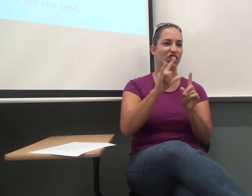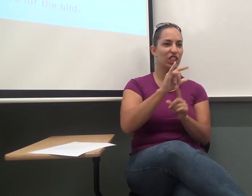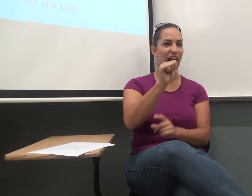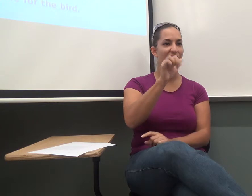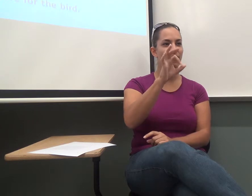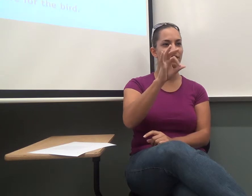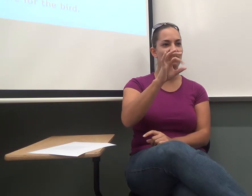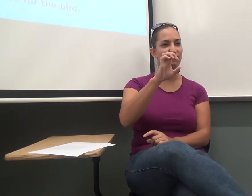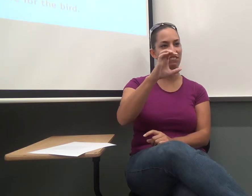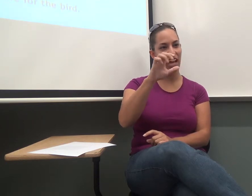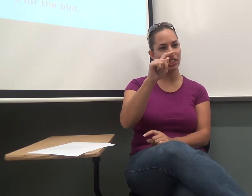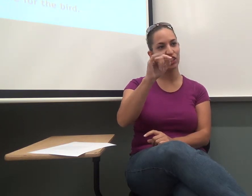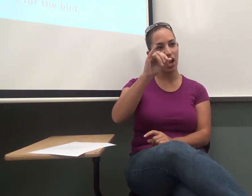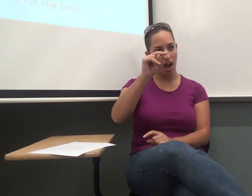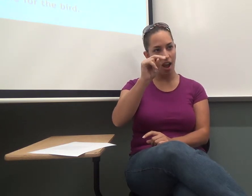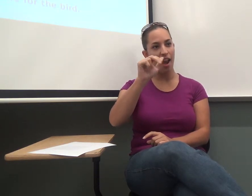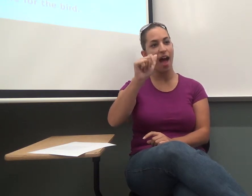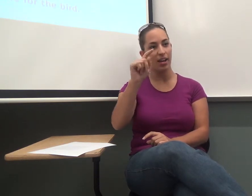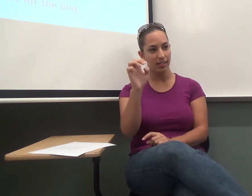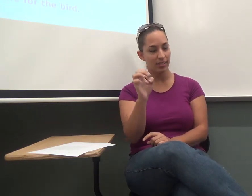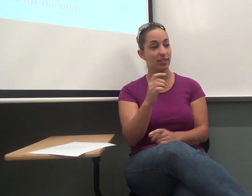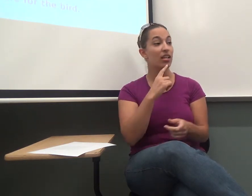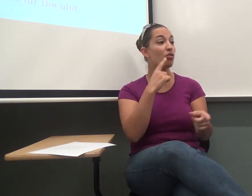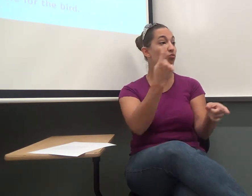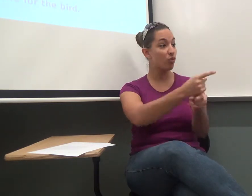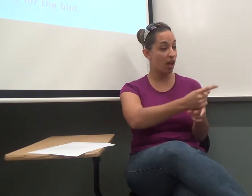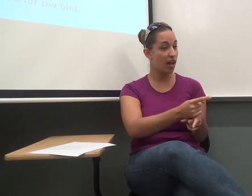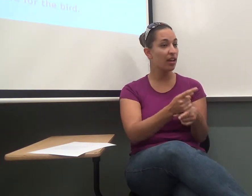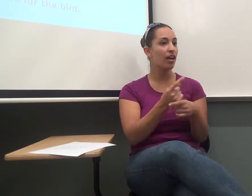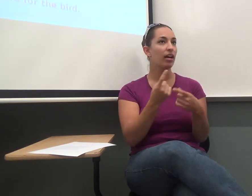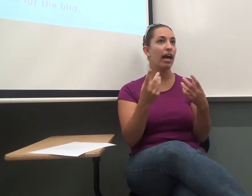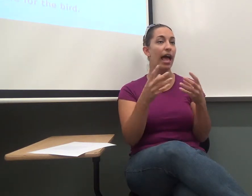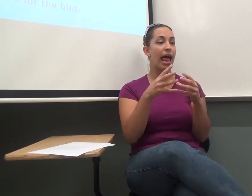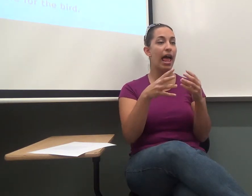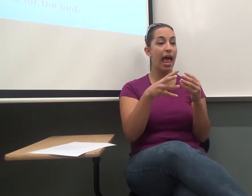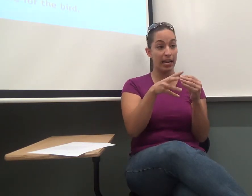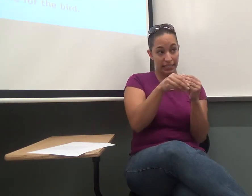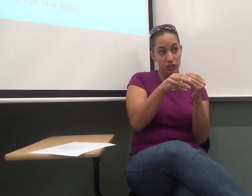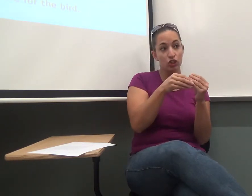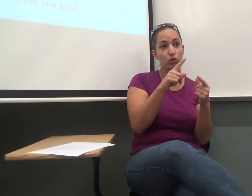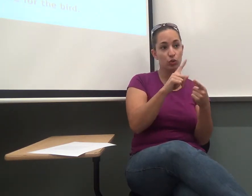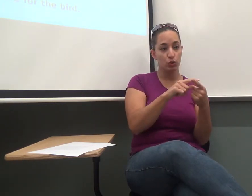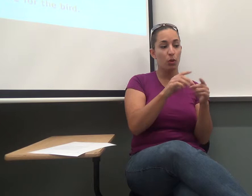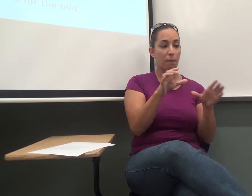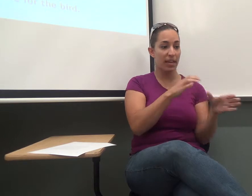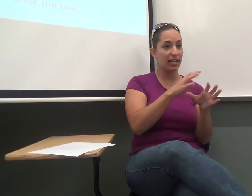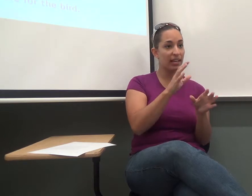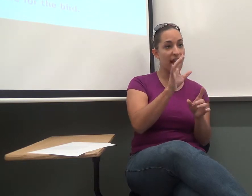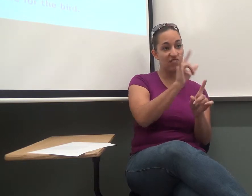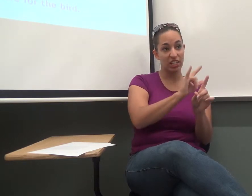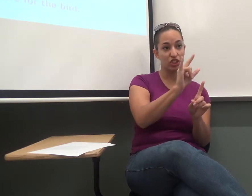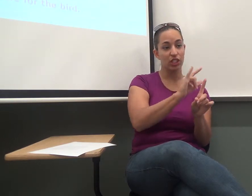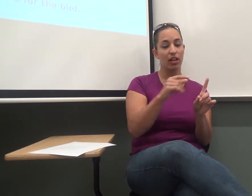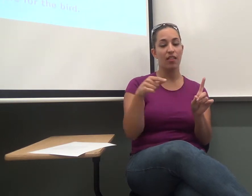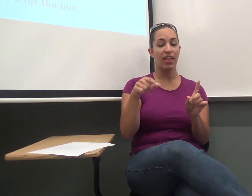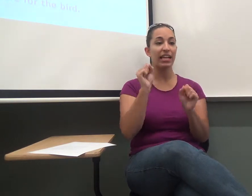Yep, and affectionate. They are, in addition to being affectionate, they can whistle tunes. They learn to perform a